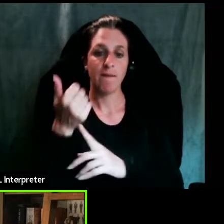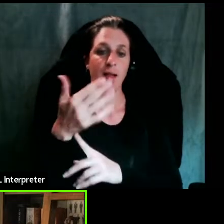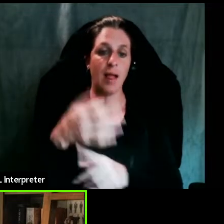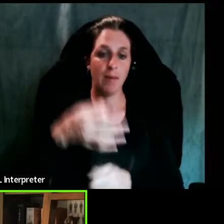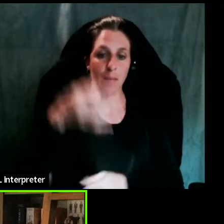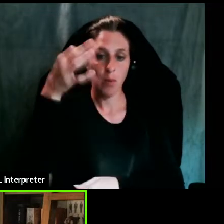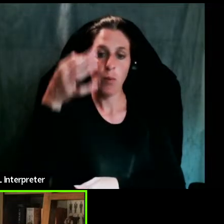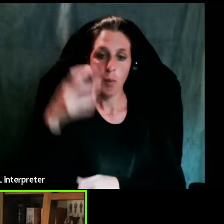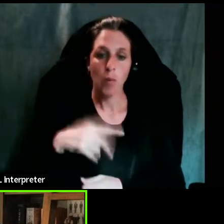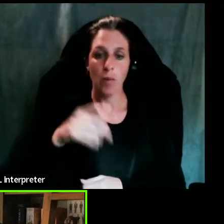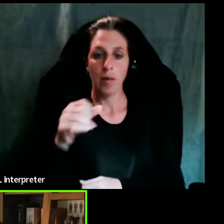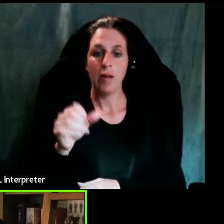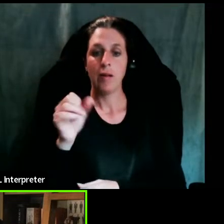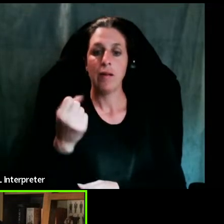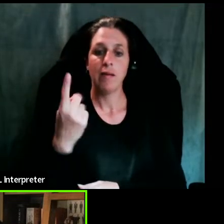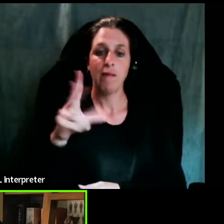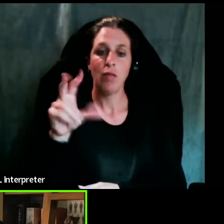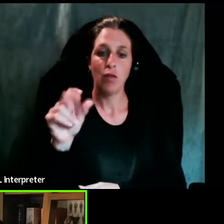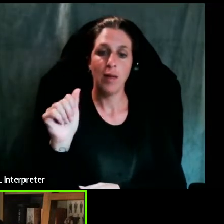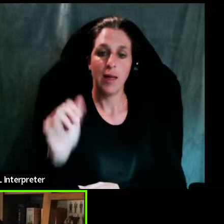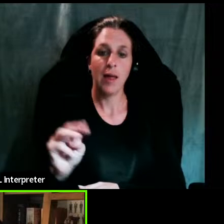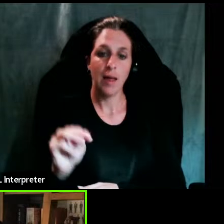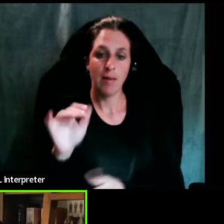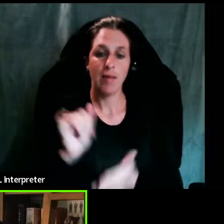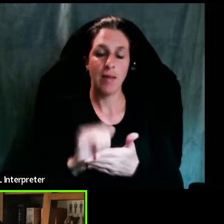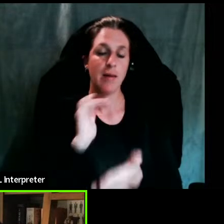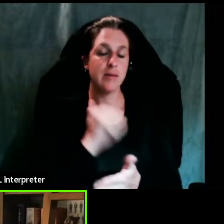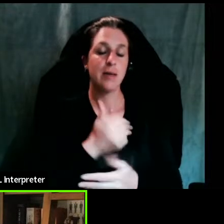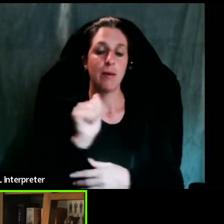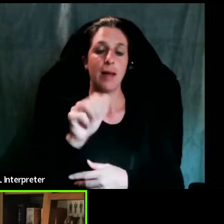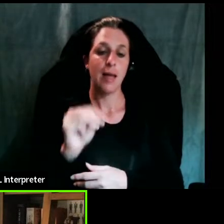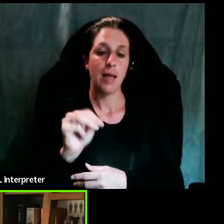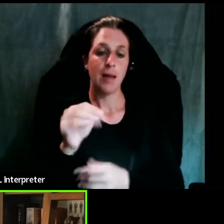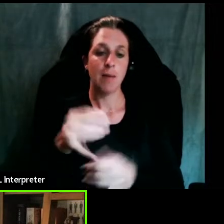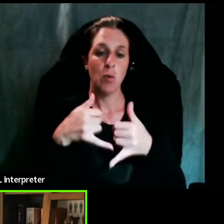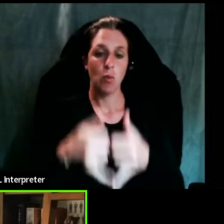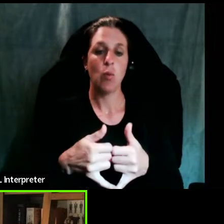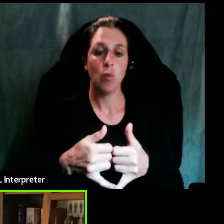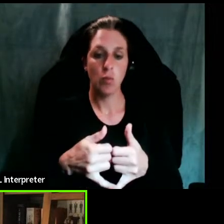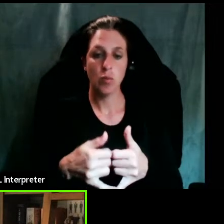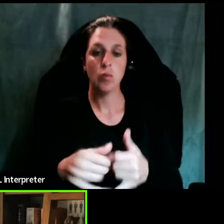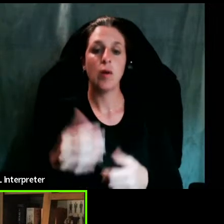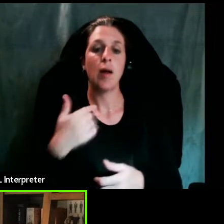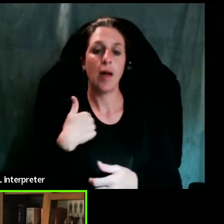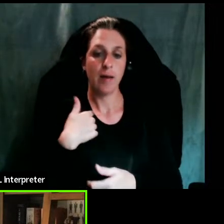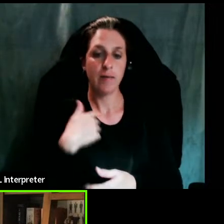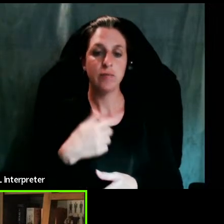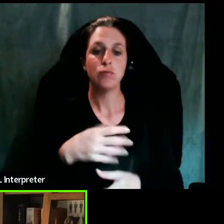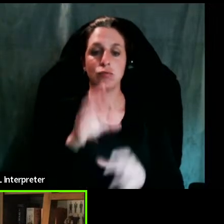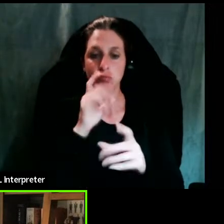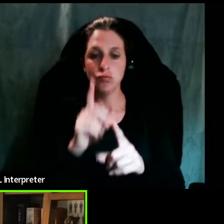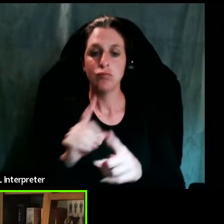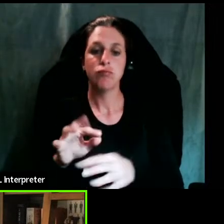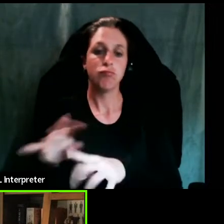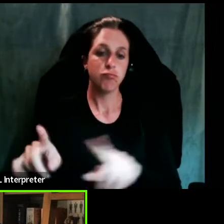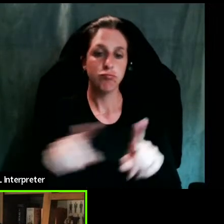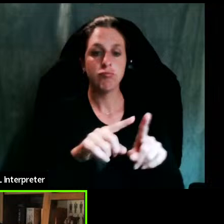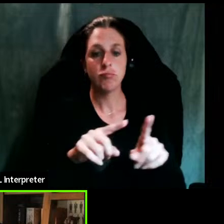11:30 a.m. So that's our AM awards. Volunteers gathering and refreshments from 11:45 to